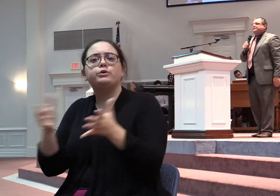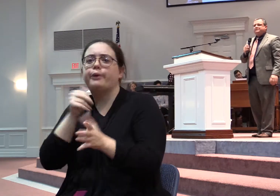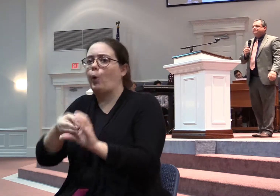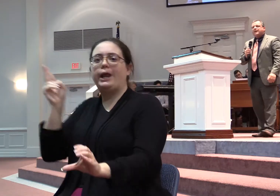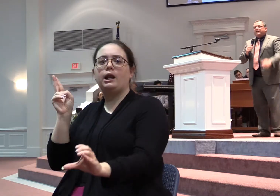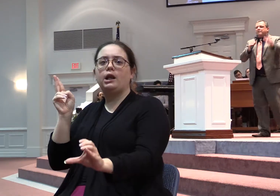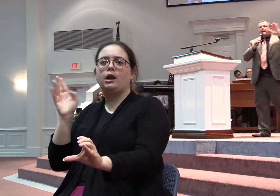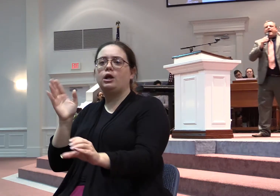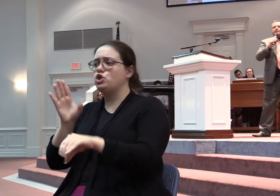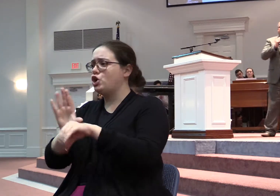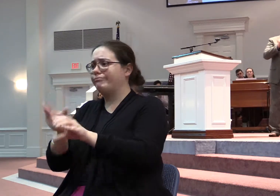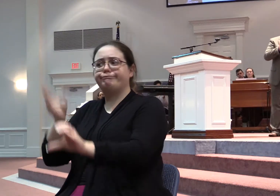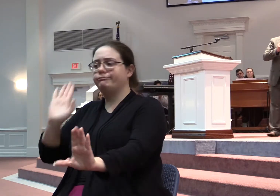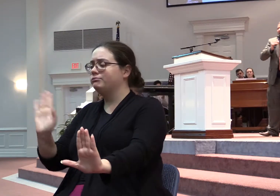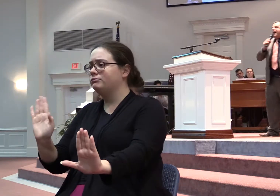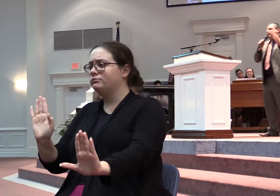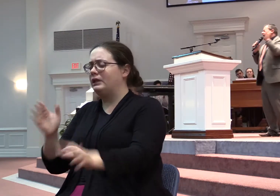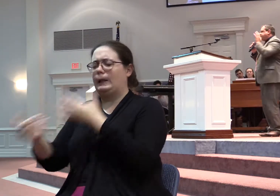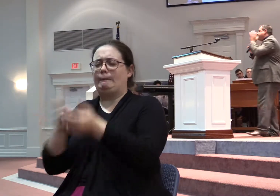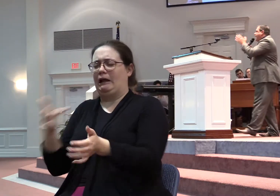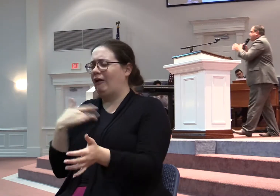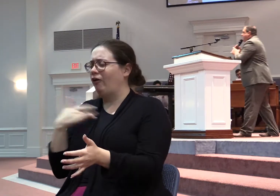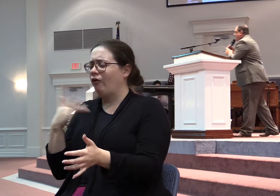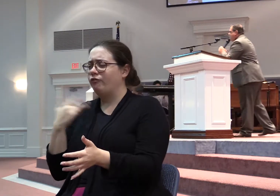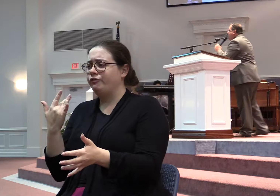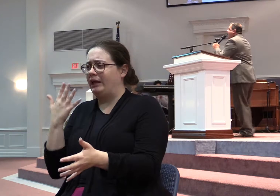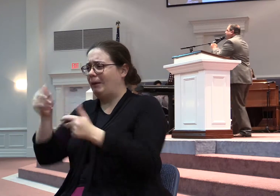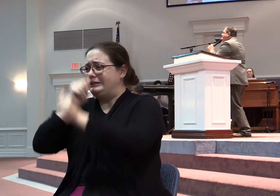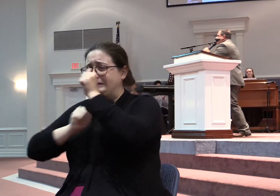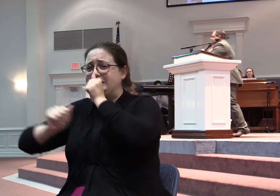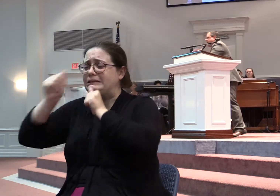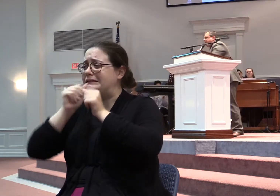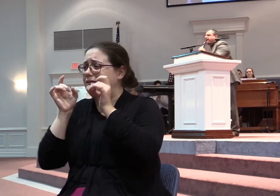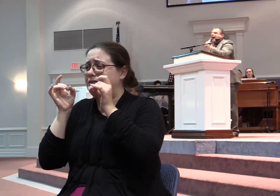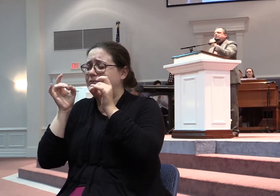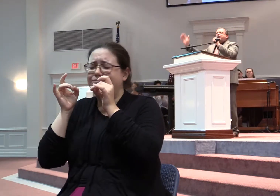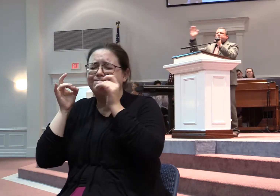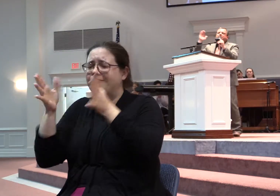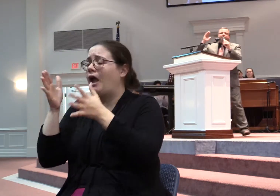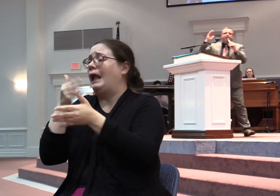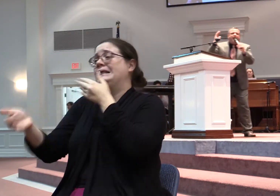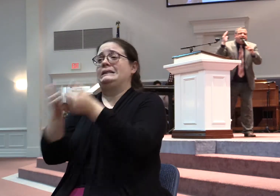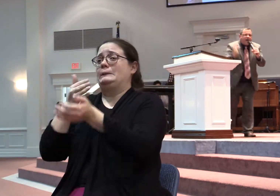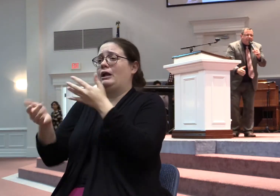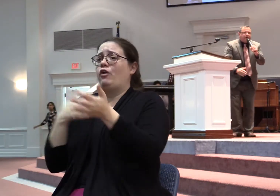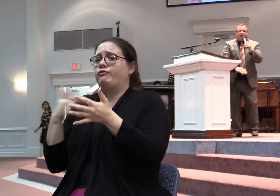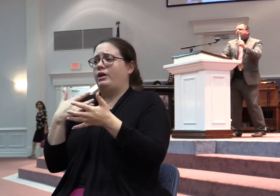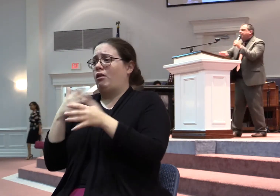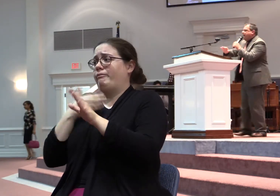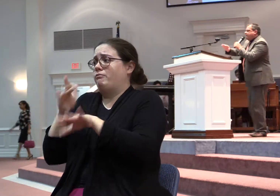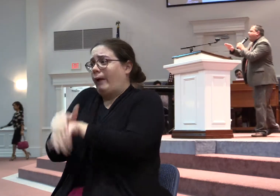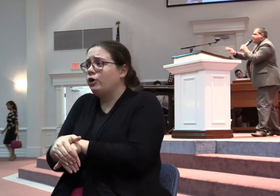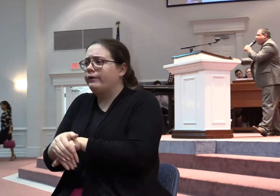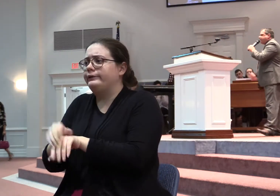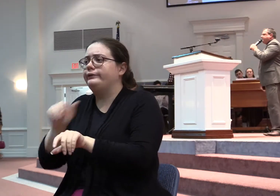church. No matter how bad you feel, how tough the times may be, how hard it may be, how much you may feel like a hypocrite,